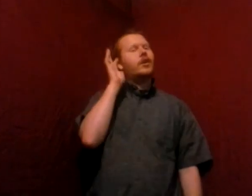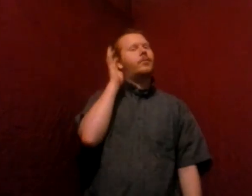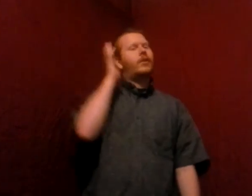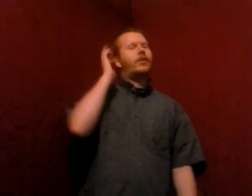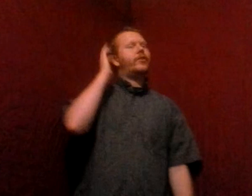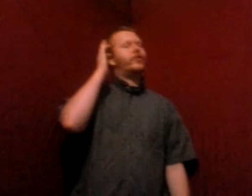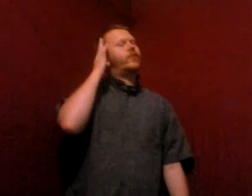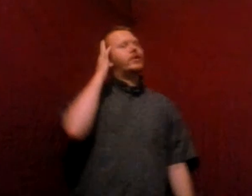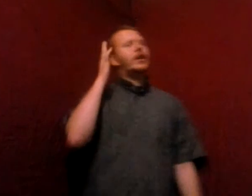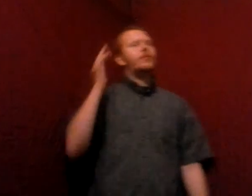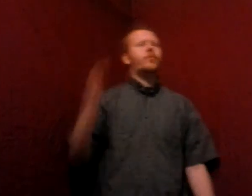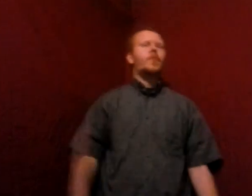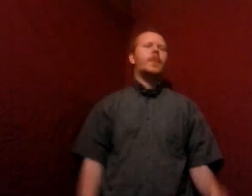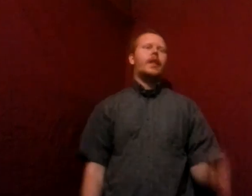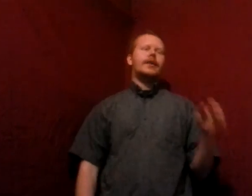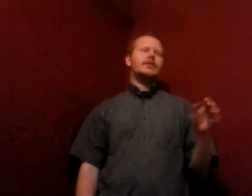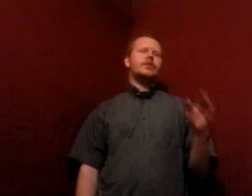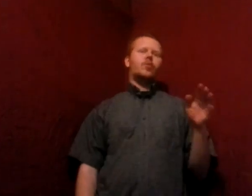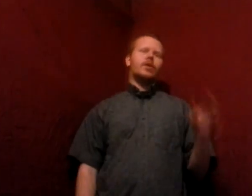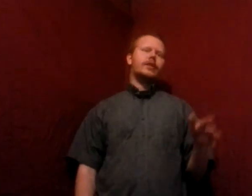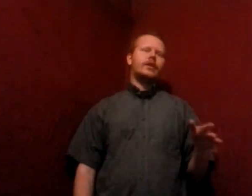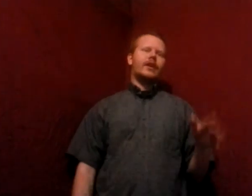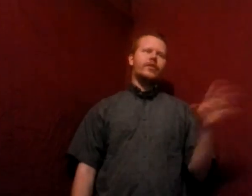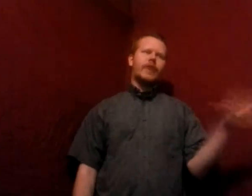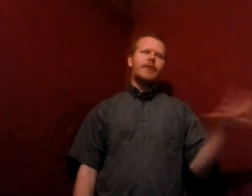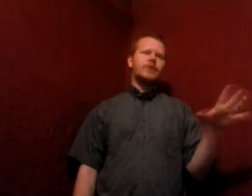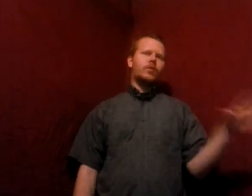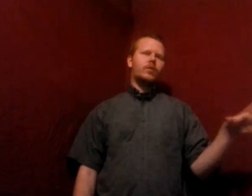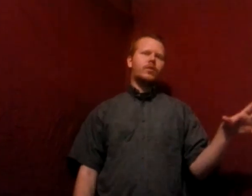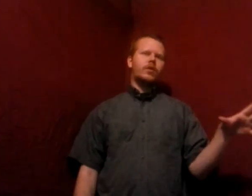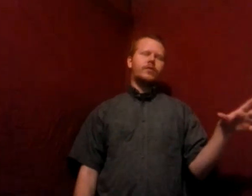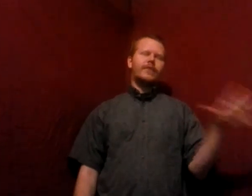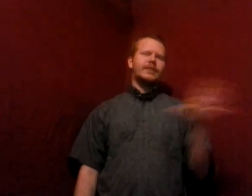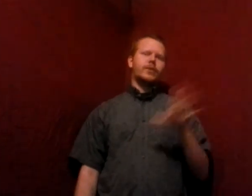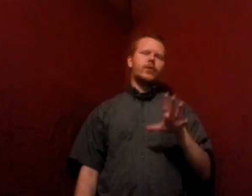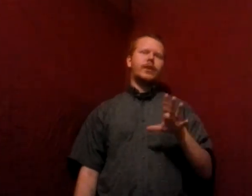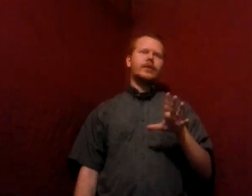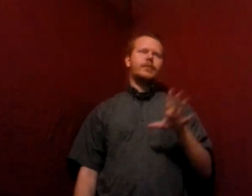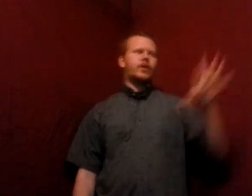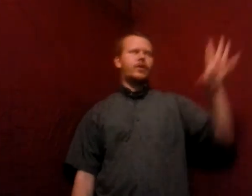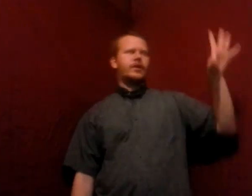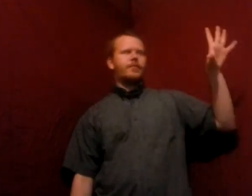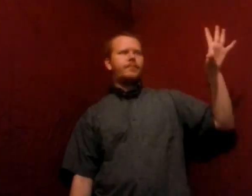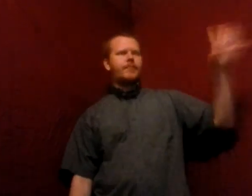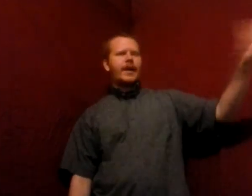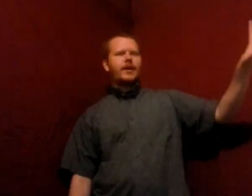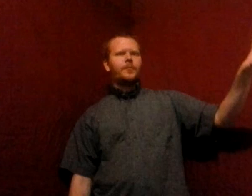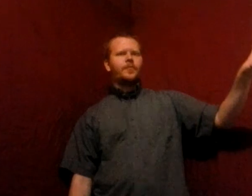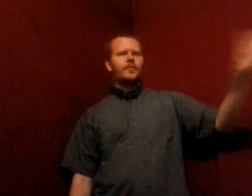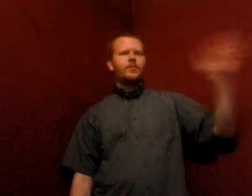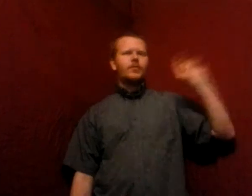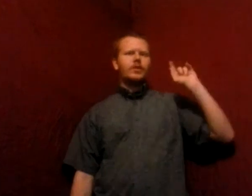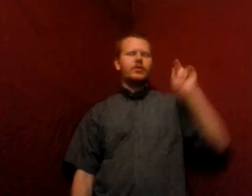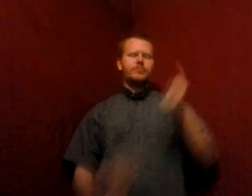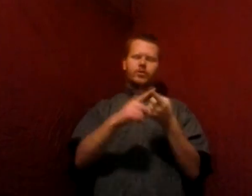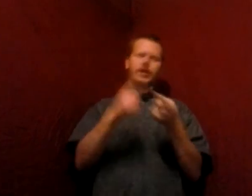better than that there are some fun games i did see one a few games that weren't fast oriented but they were in the back there was mortal